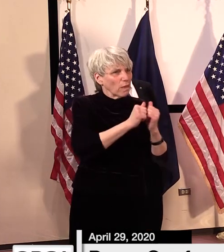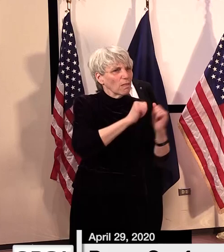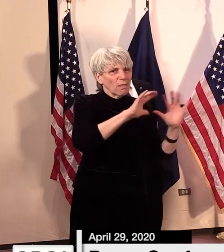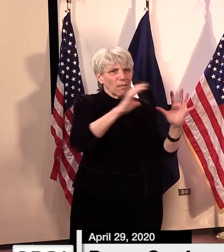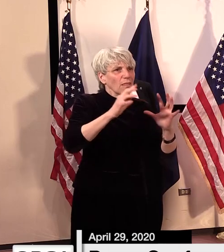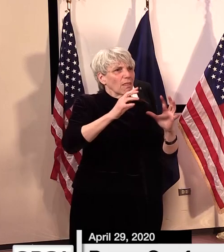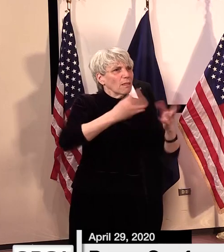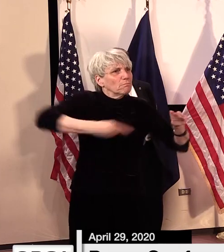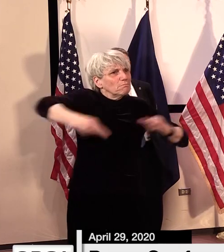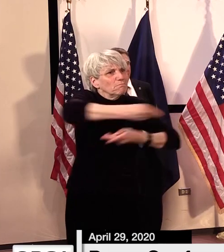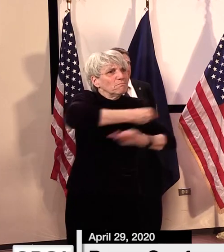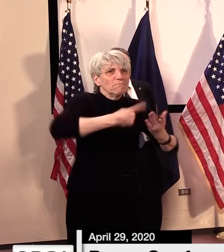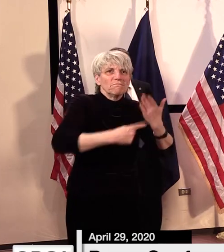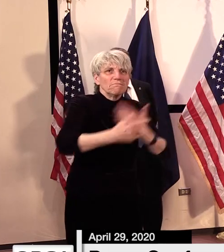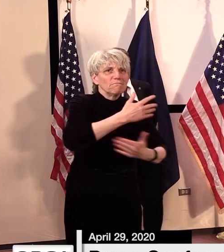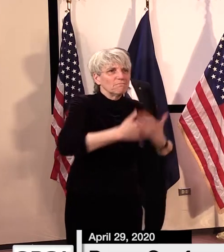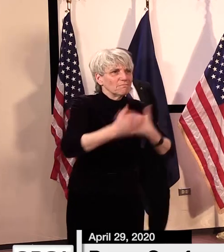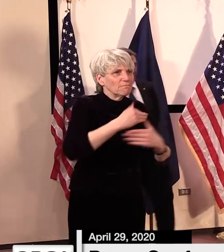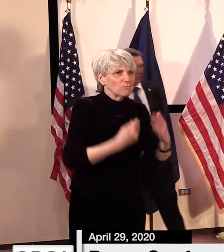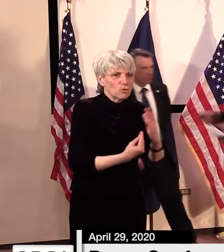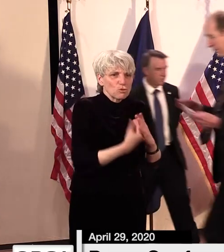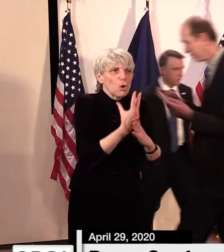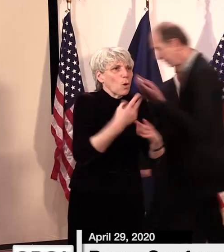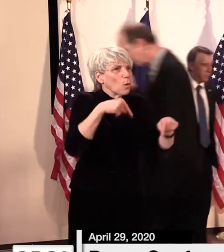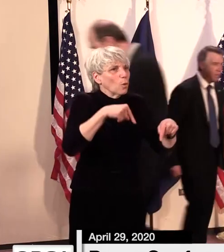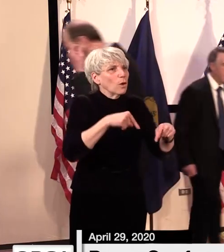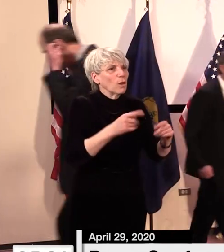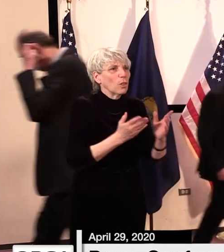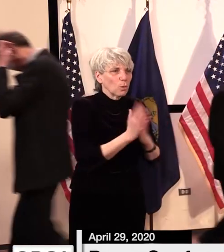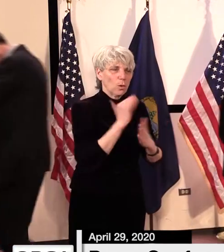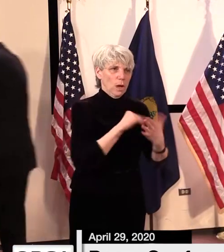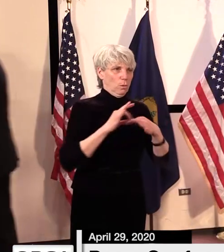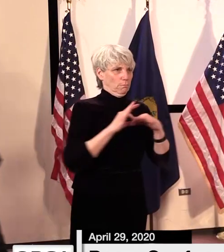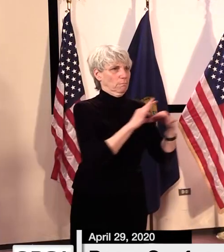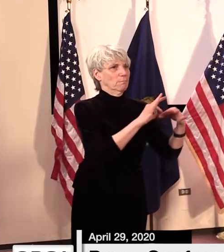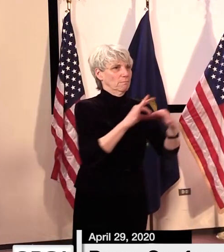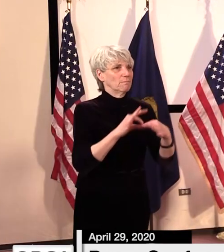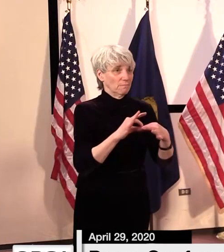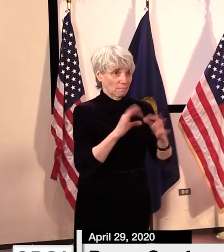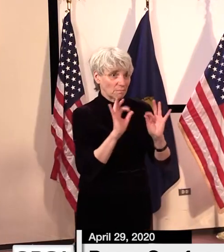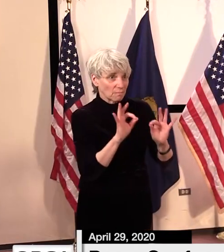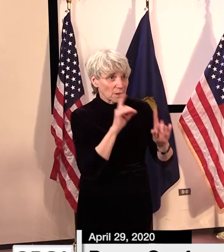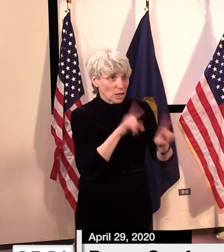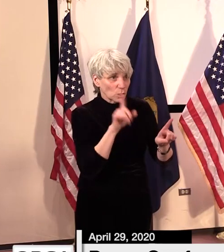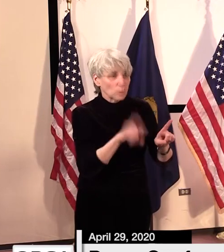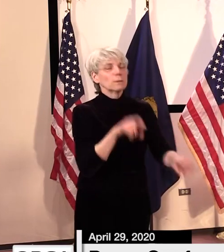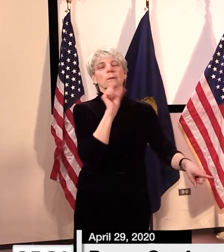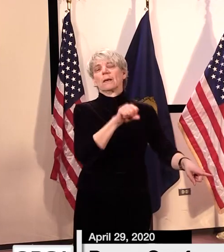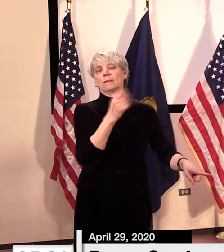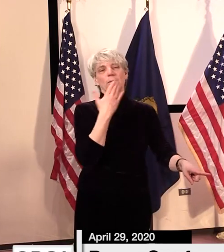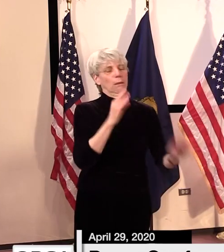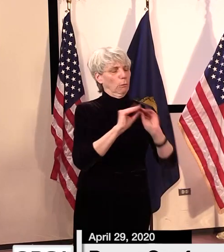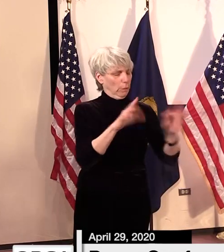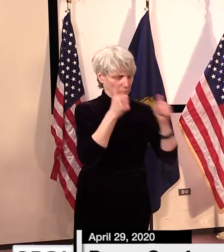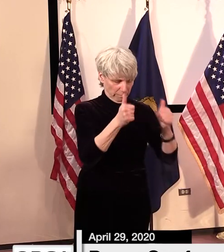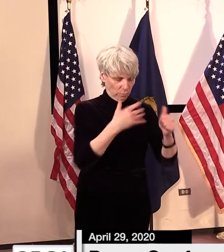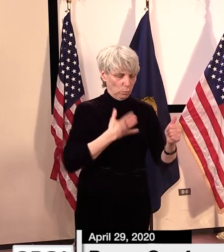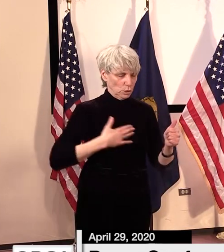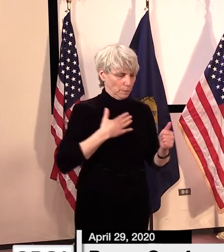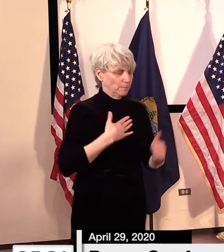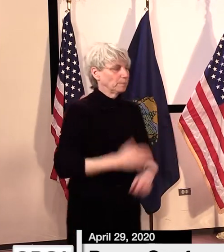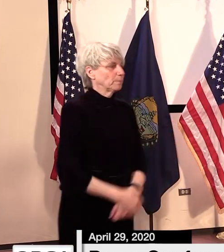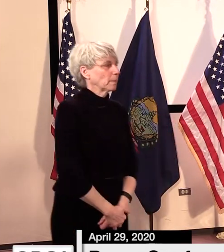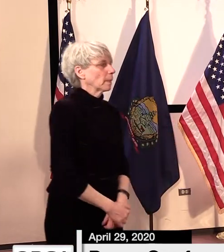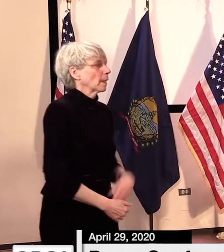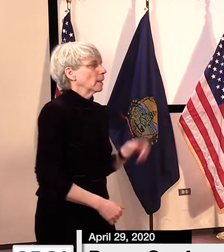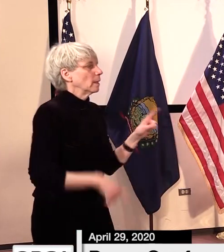It does. Thank you very much, as always. two things I'd like to add as well.